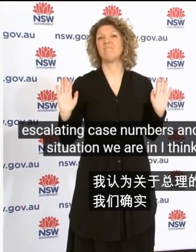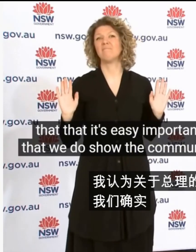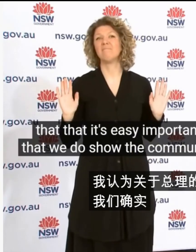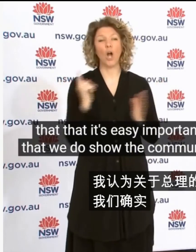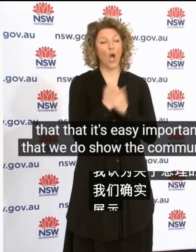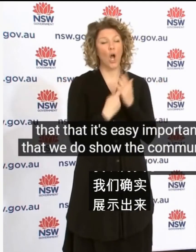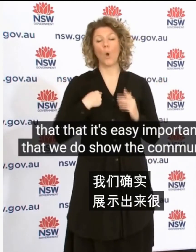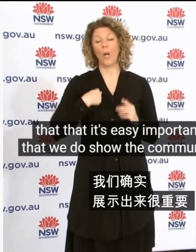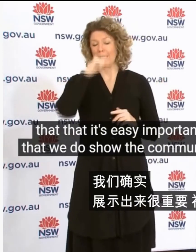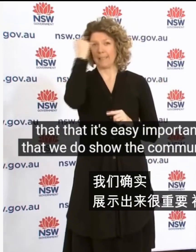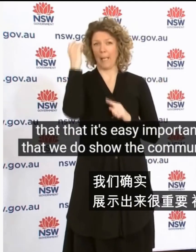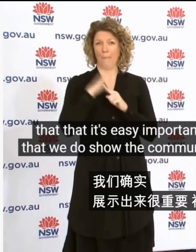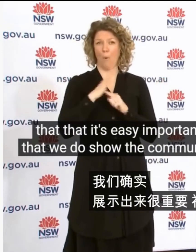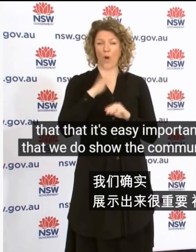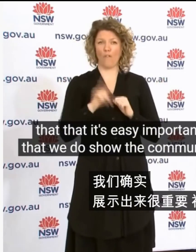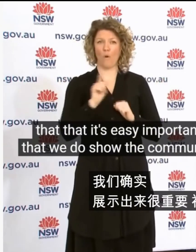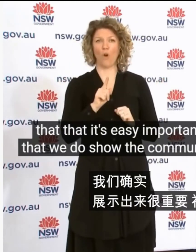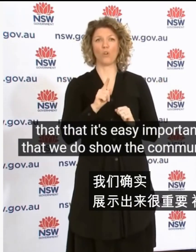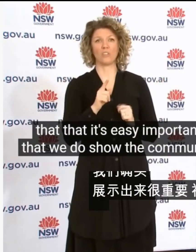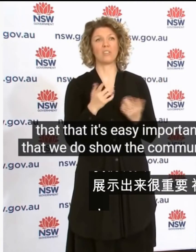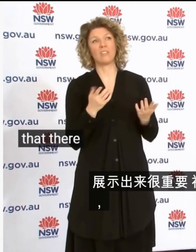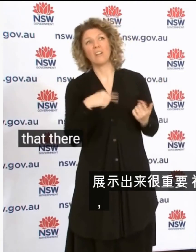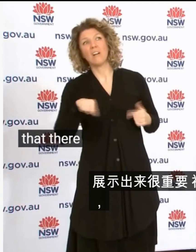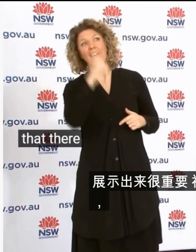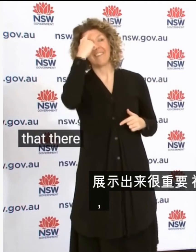that we do show the community that there is a